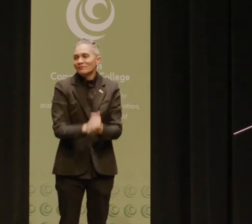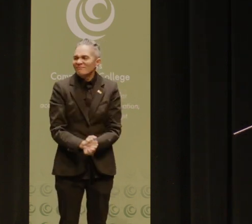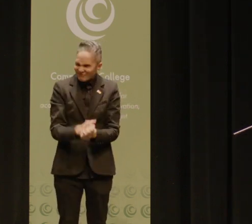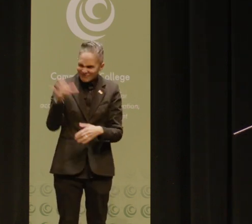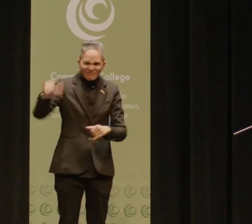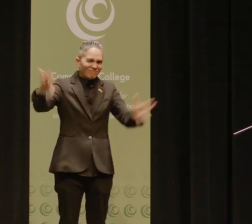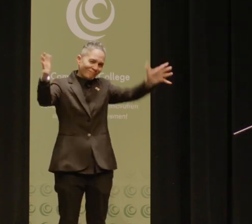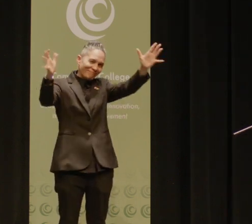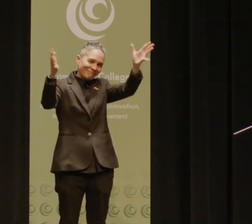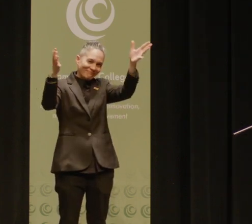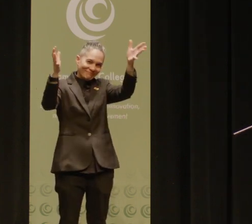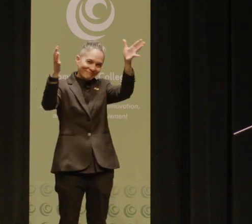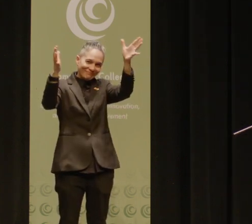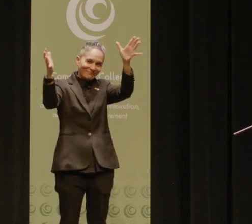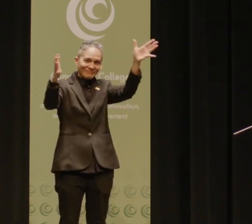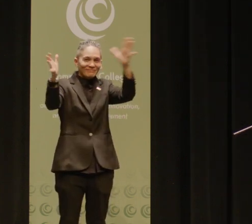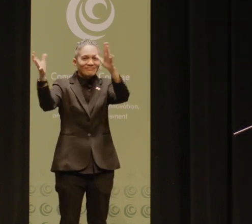Yes.